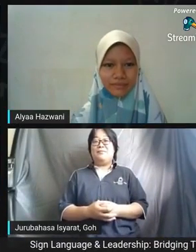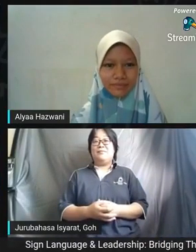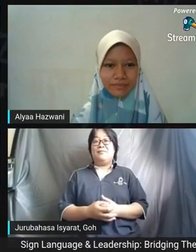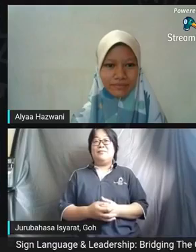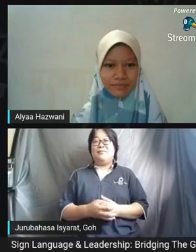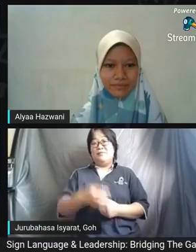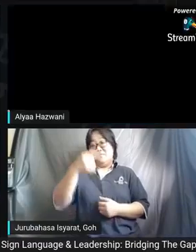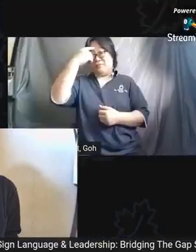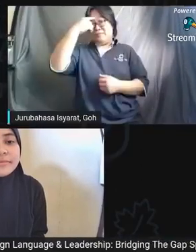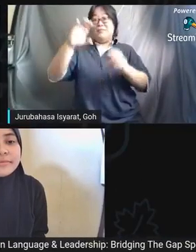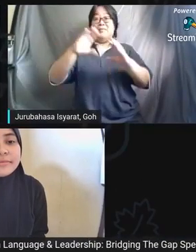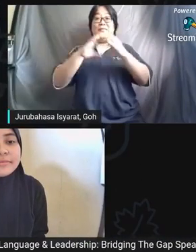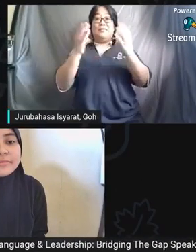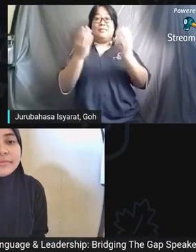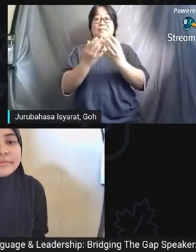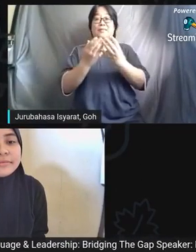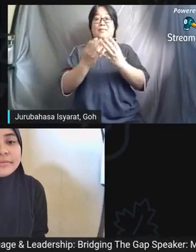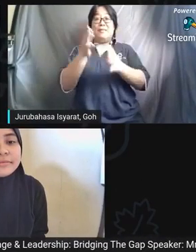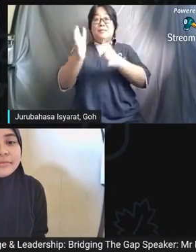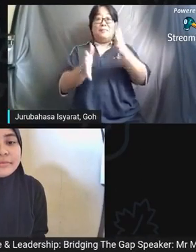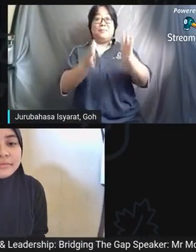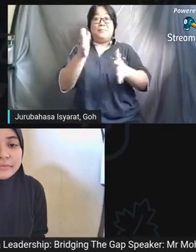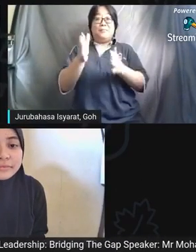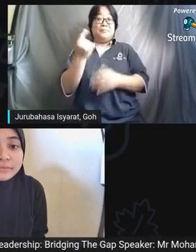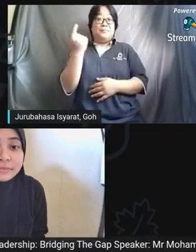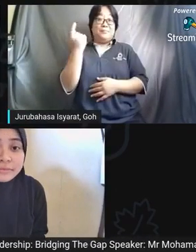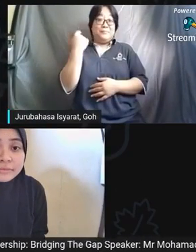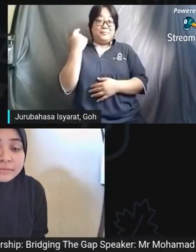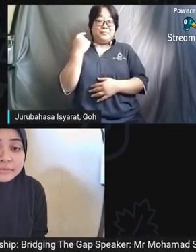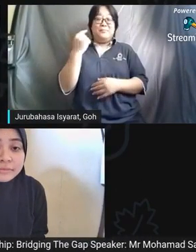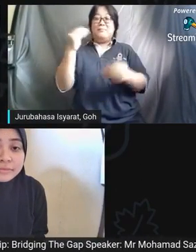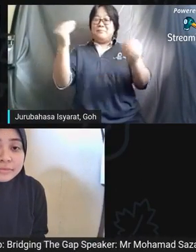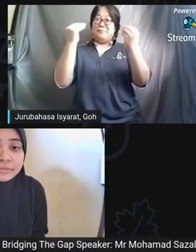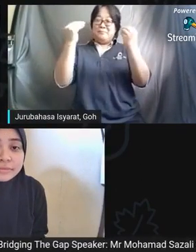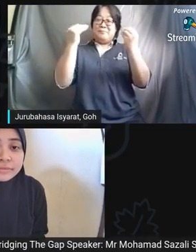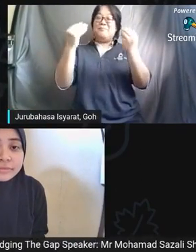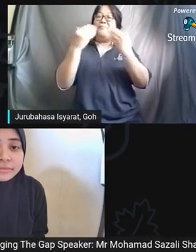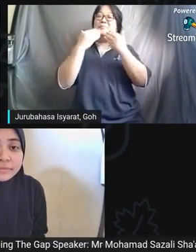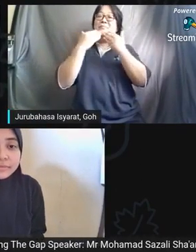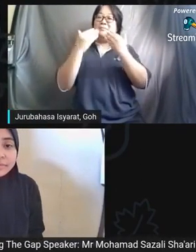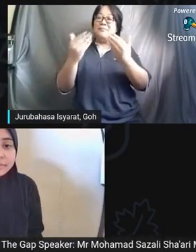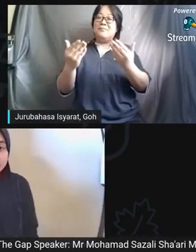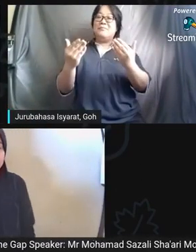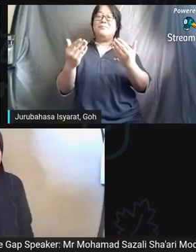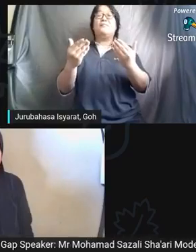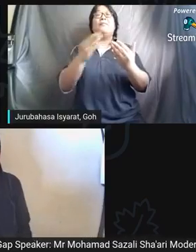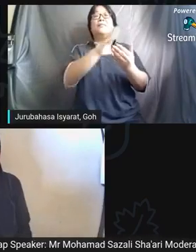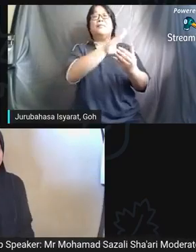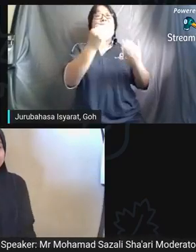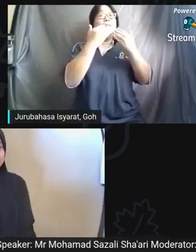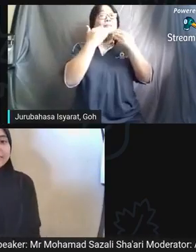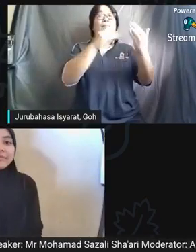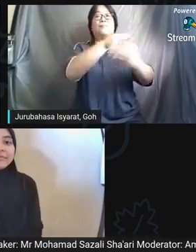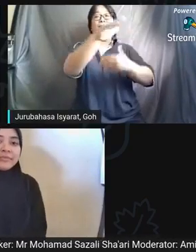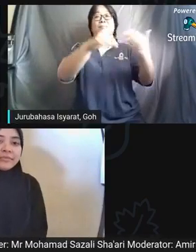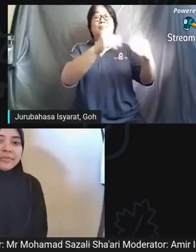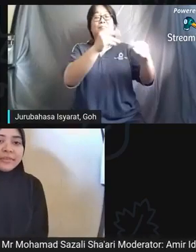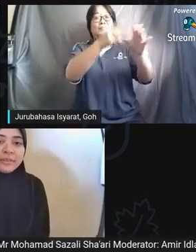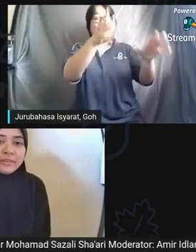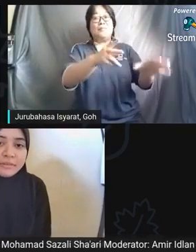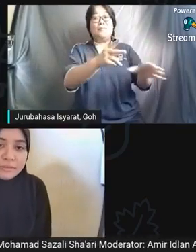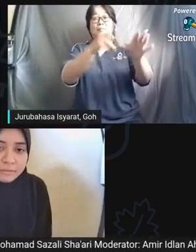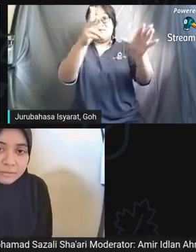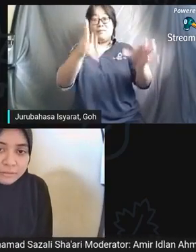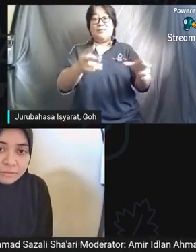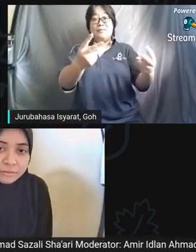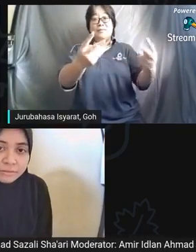kelas Bahasa Isyarat Malaysia tadi. Dan terima kasih untuk semua participants tadi juga yang telah take